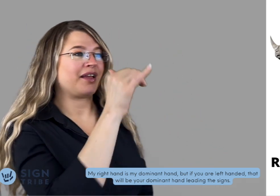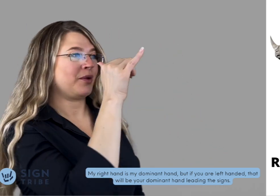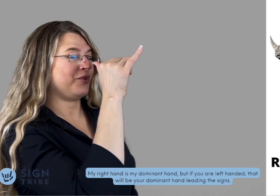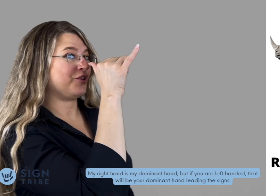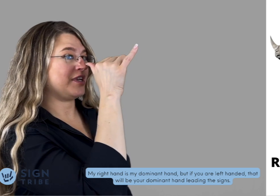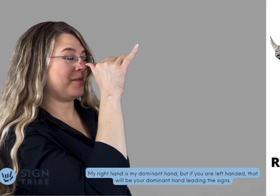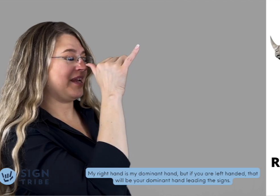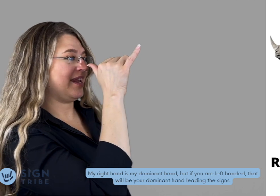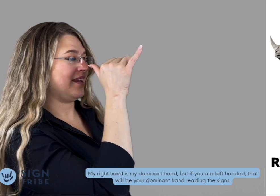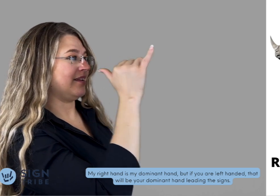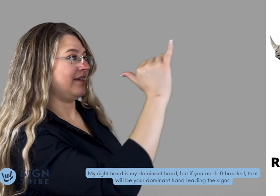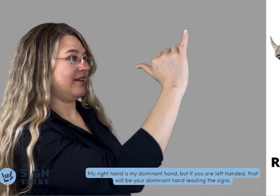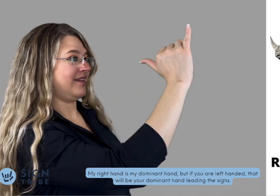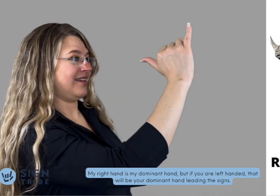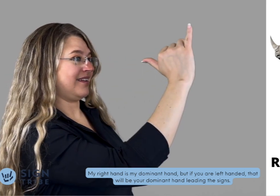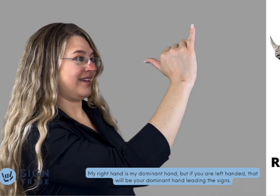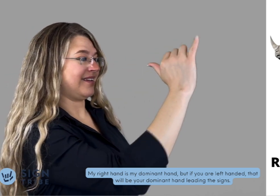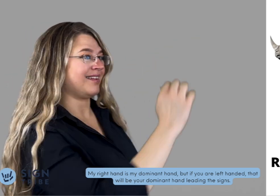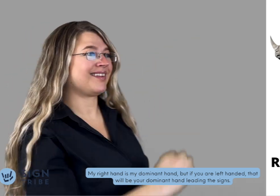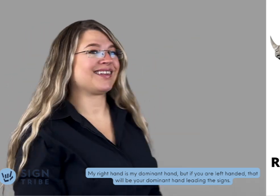with your dominant hand.